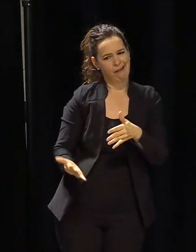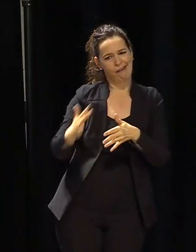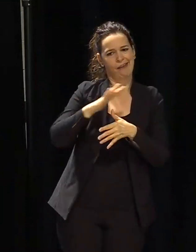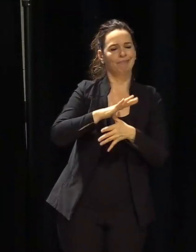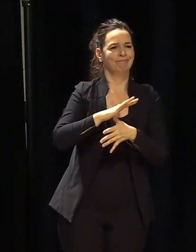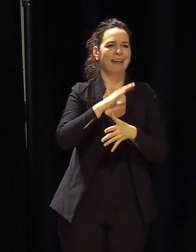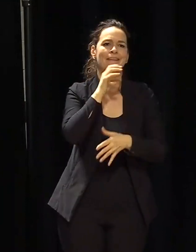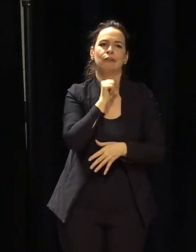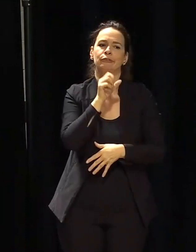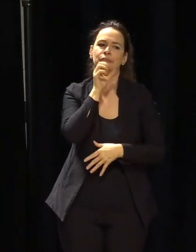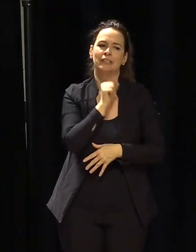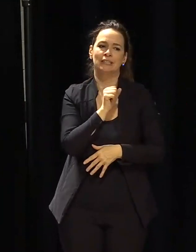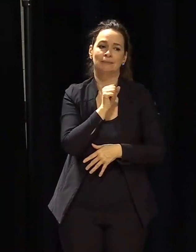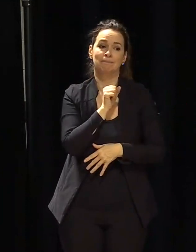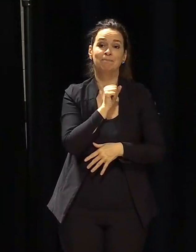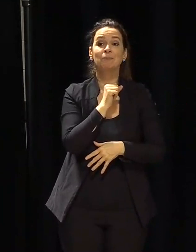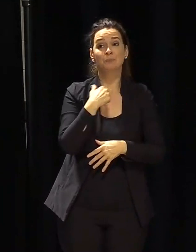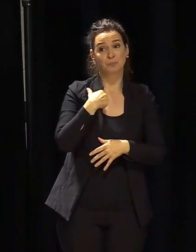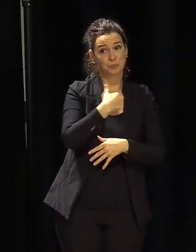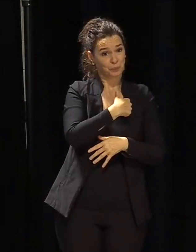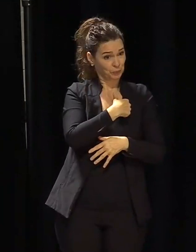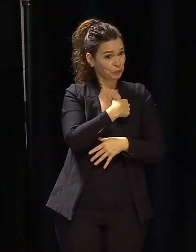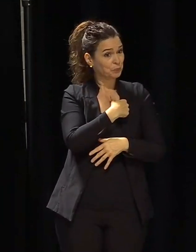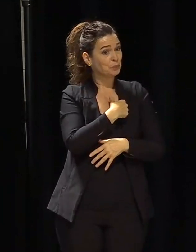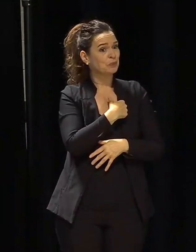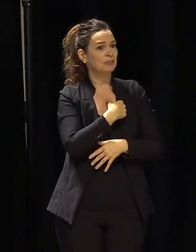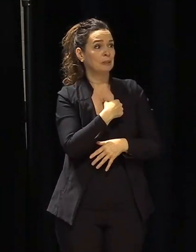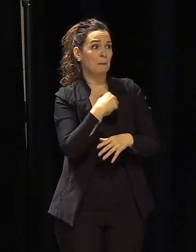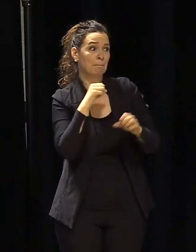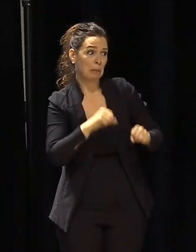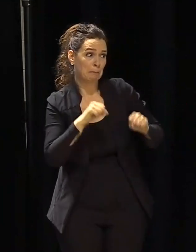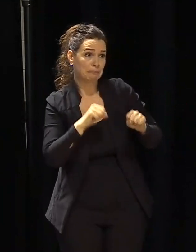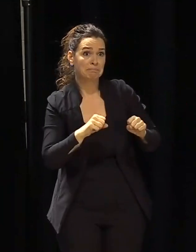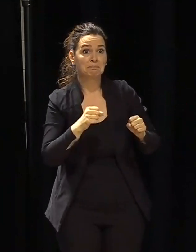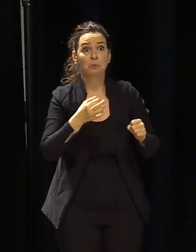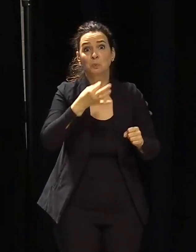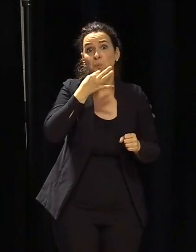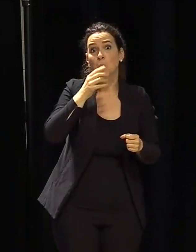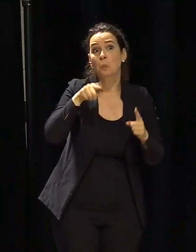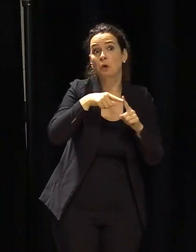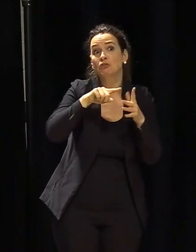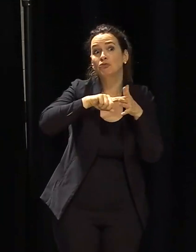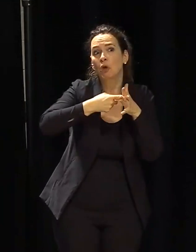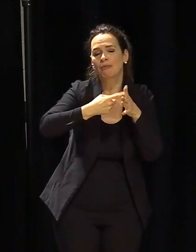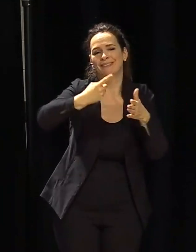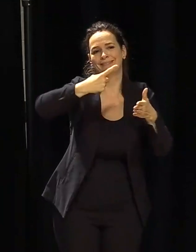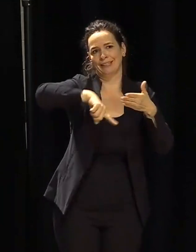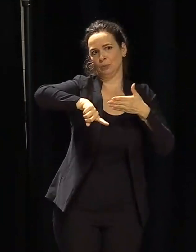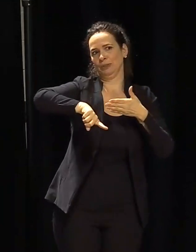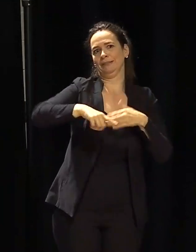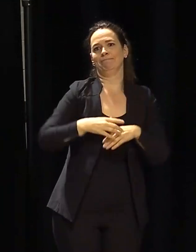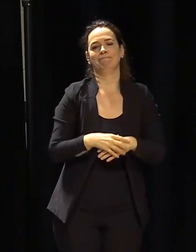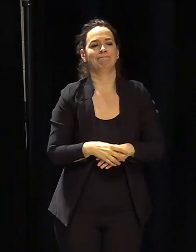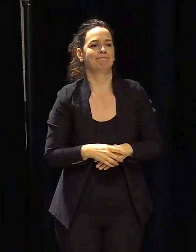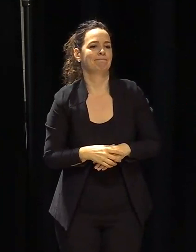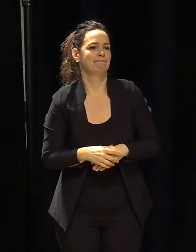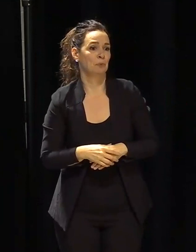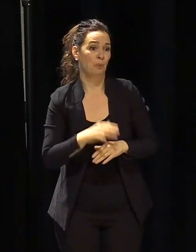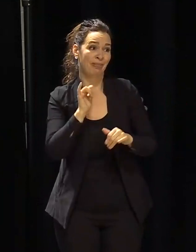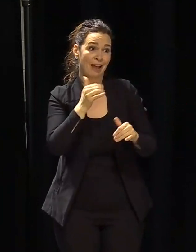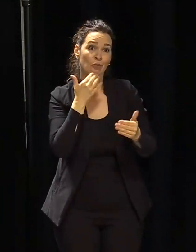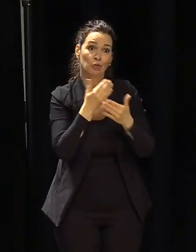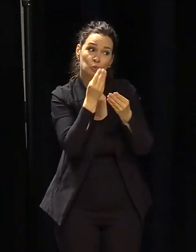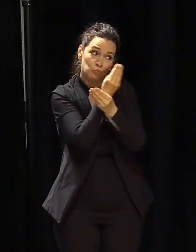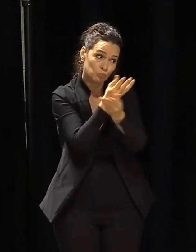could be as early as beginning of next week. So this is good news. If you look at what's happening with our loss